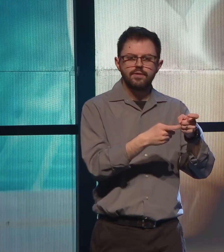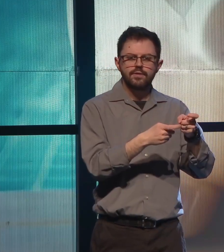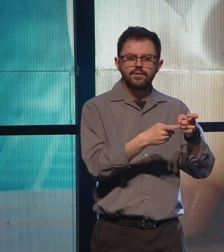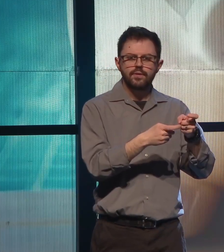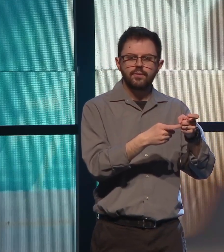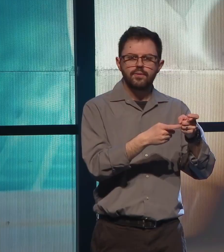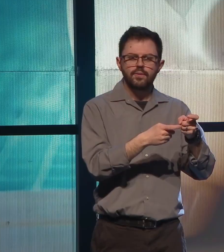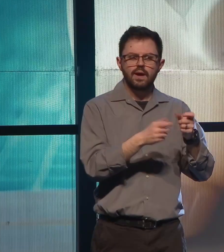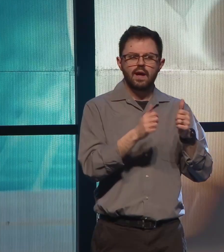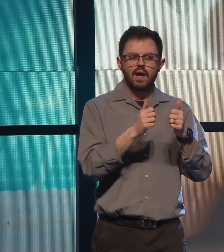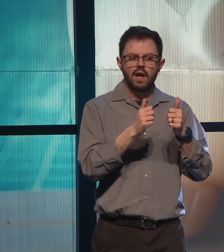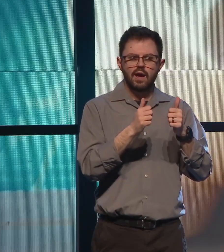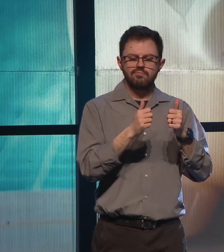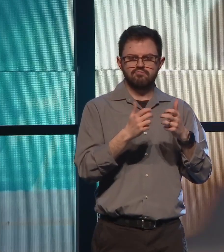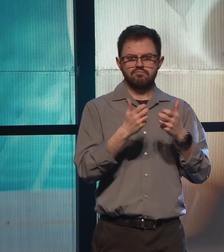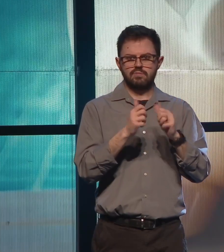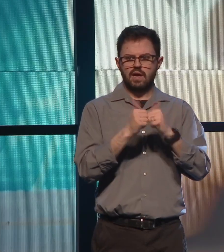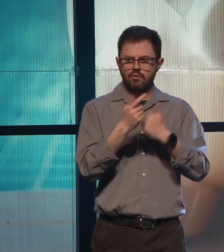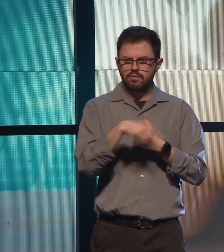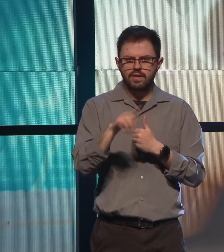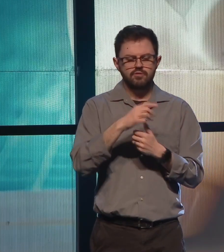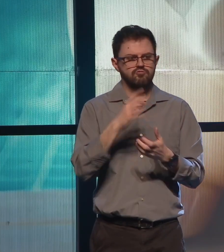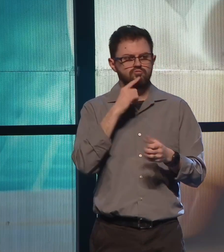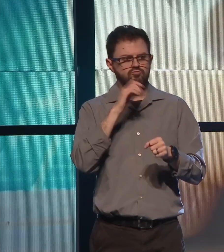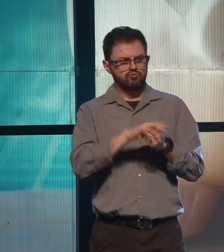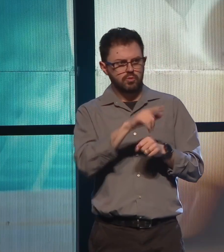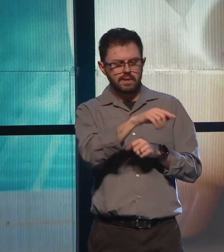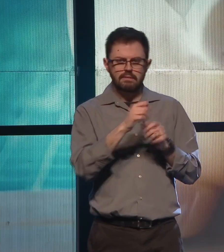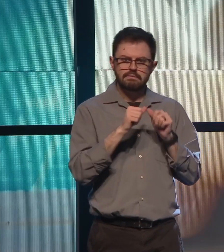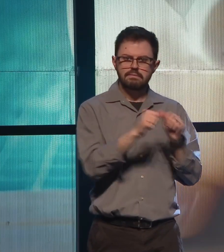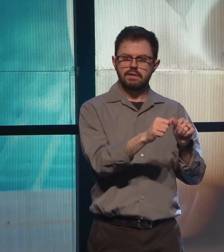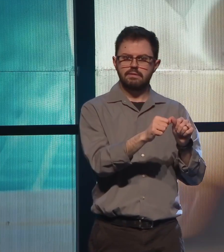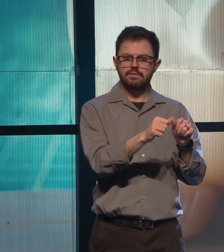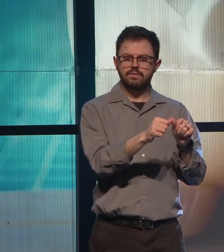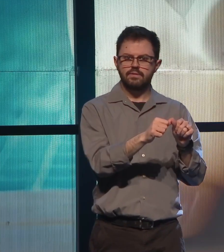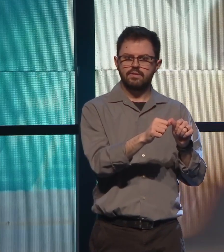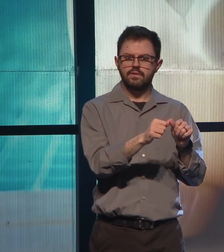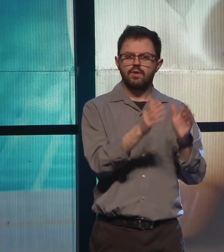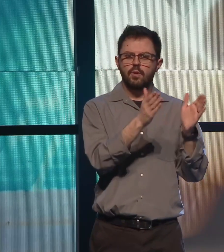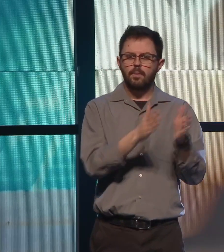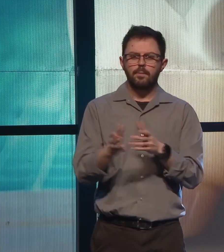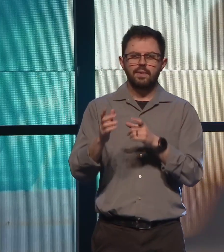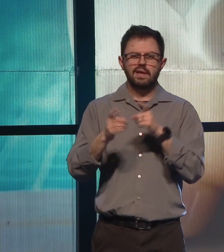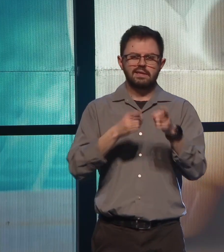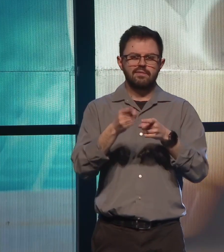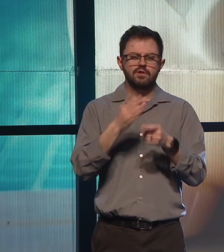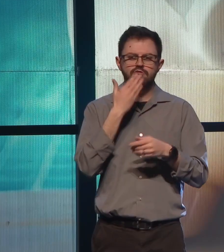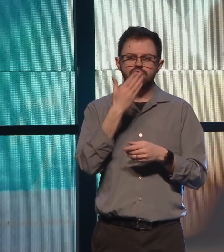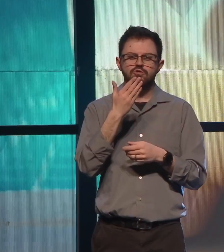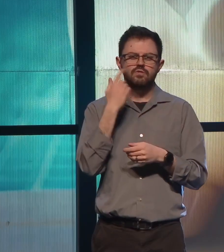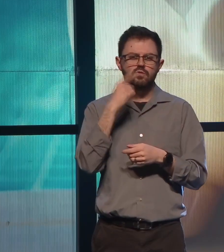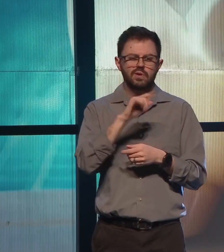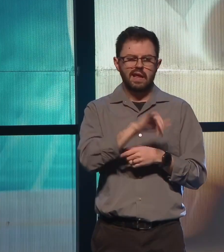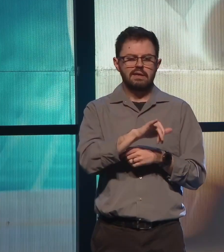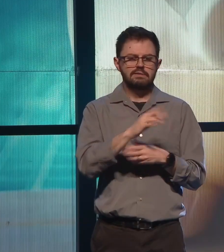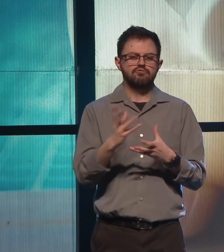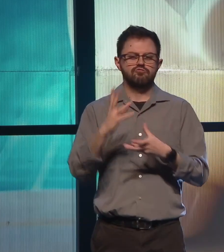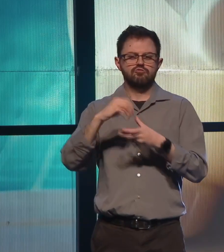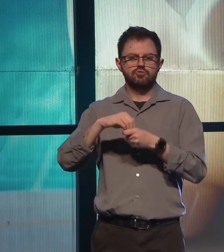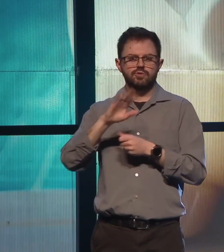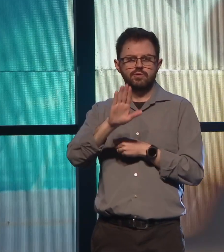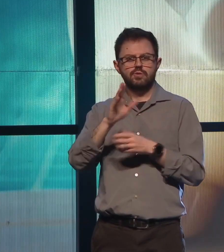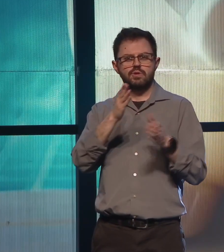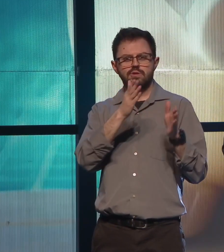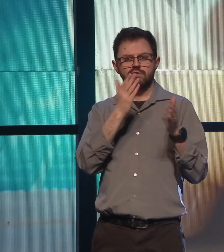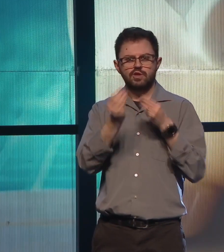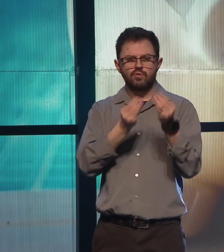sure that goes on? And planned giving is one of those things to do and to build into your generosity plan. And then finally, I want to